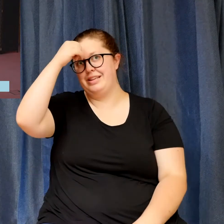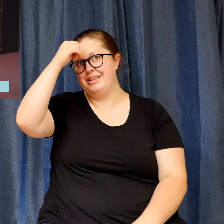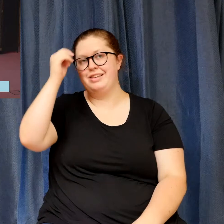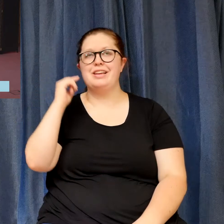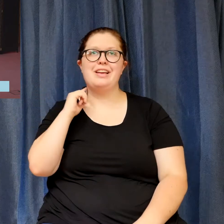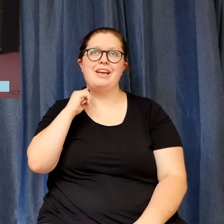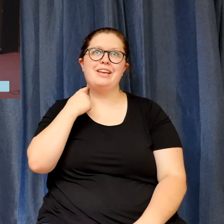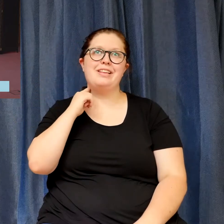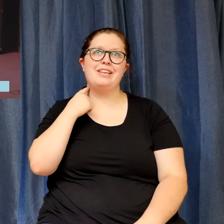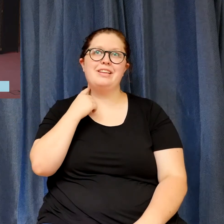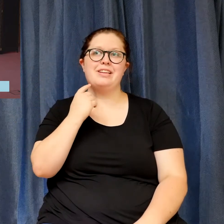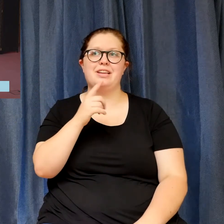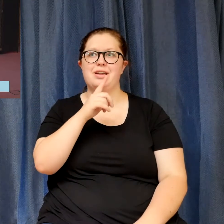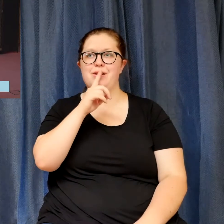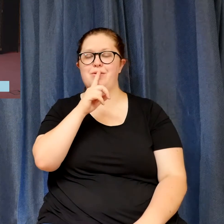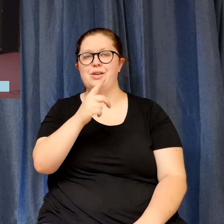it.